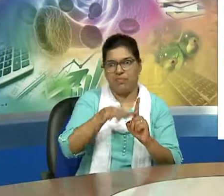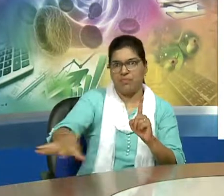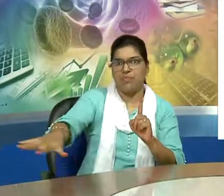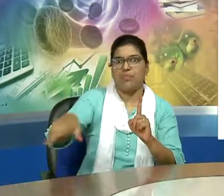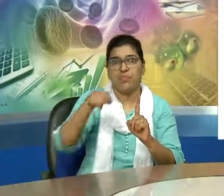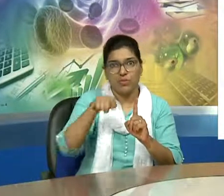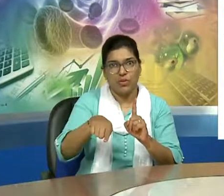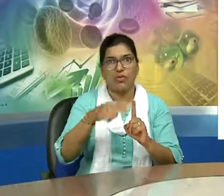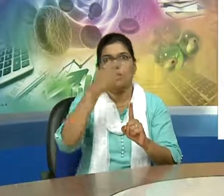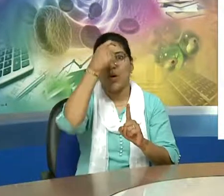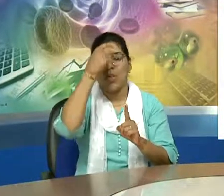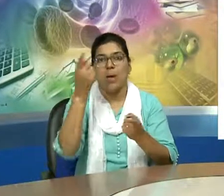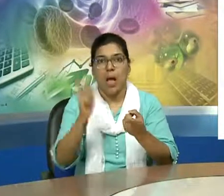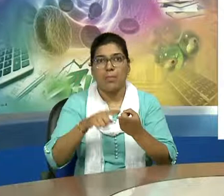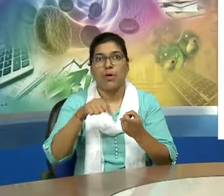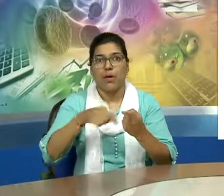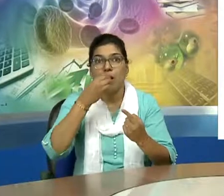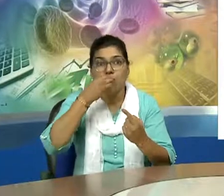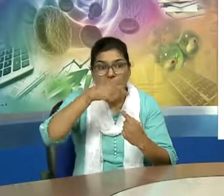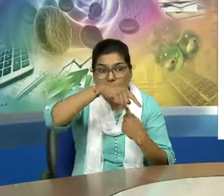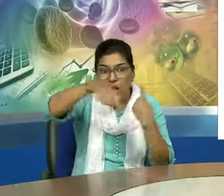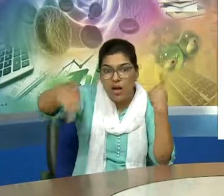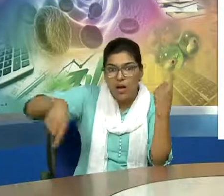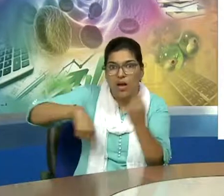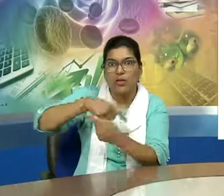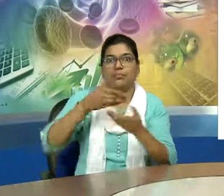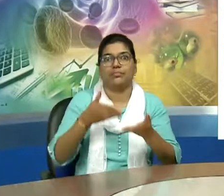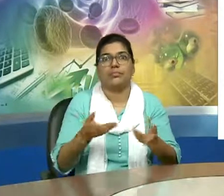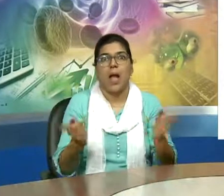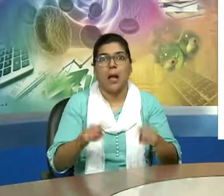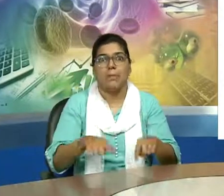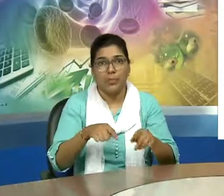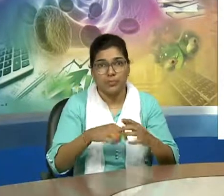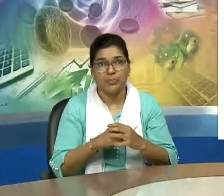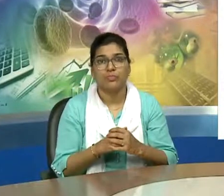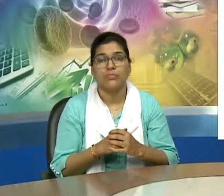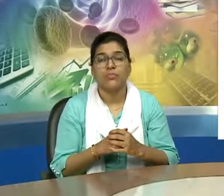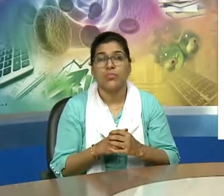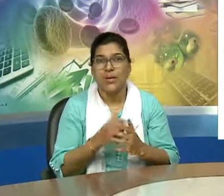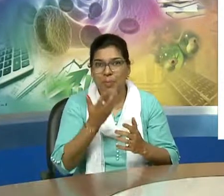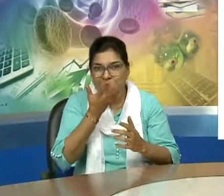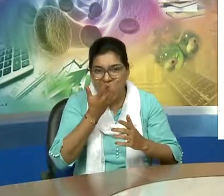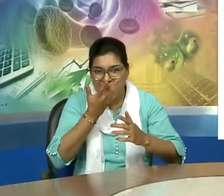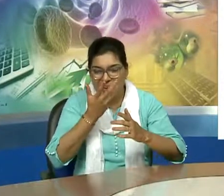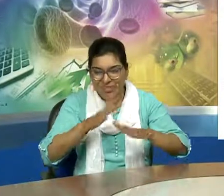And because of that release of effluent in the water bodies, there was a cycle.